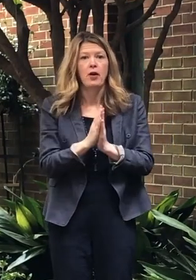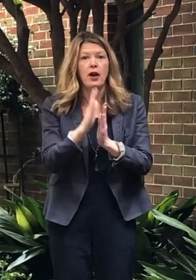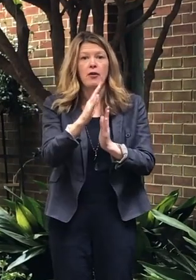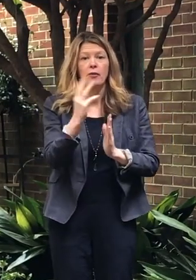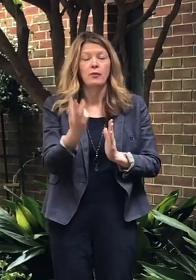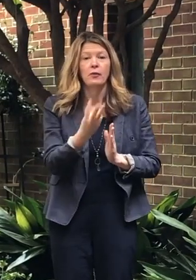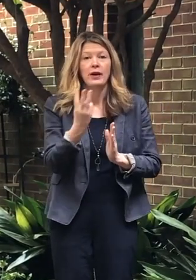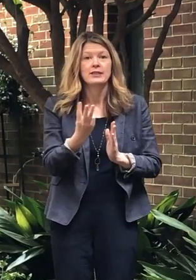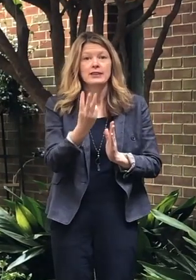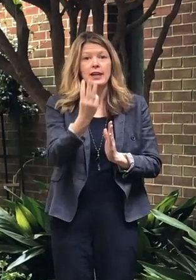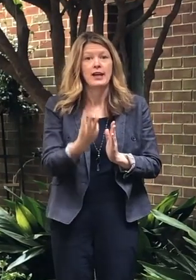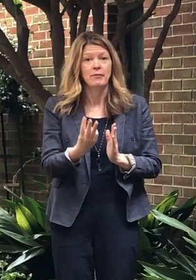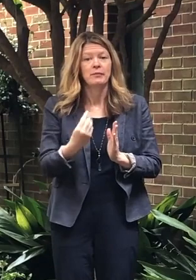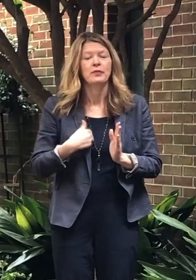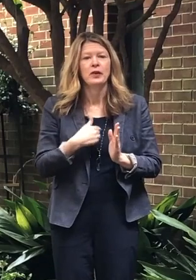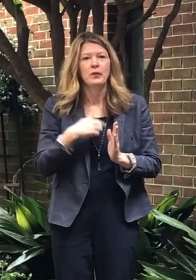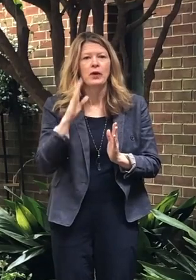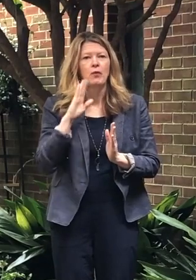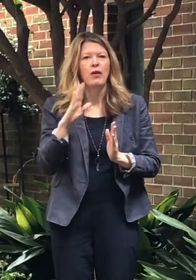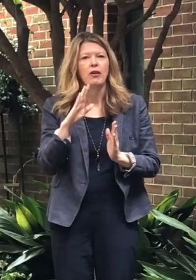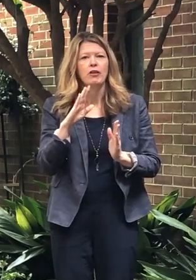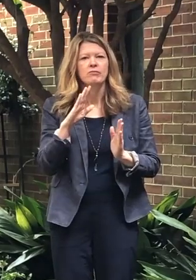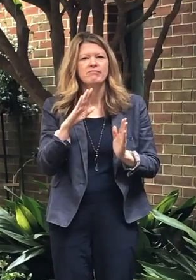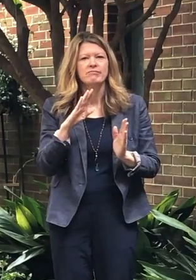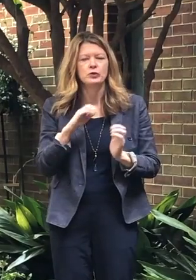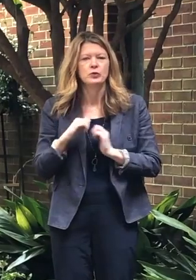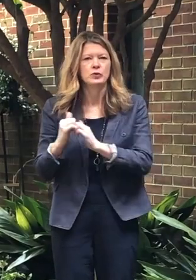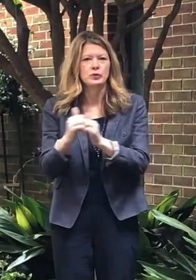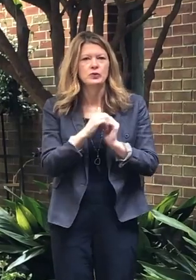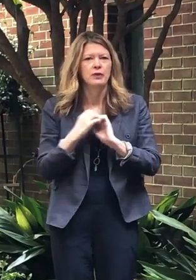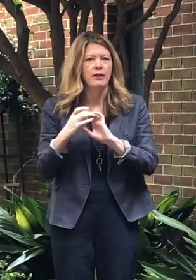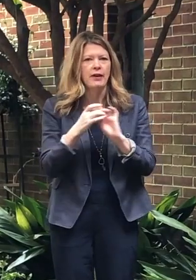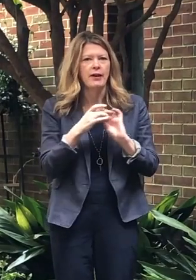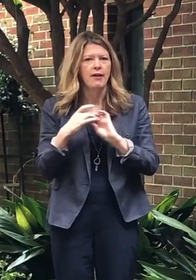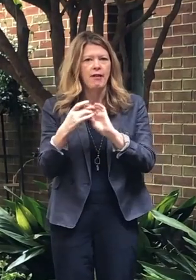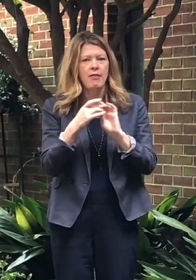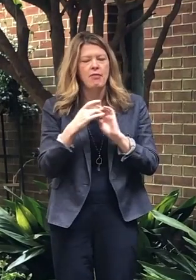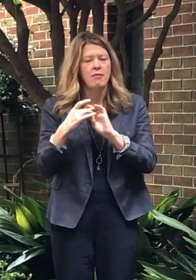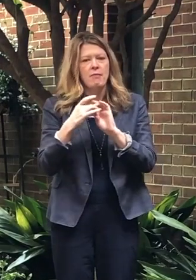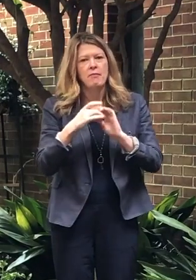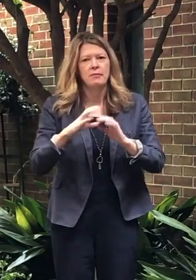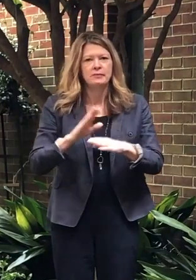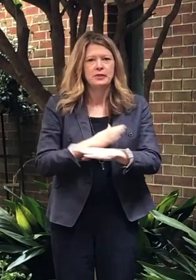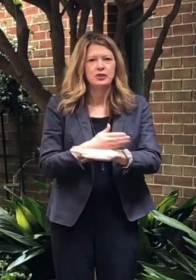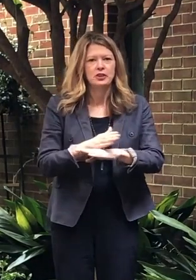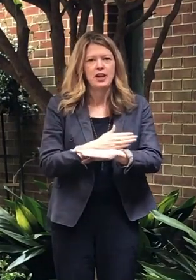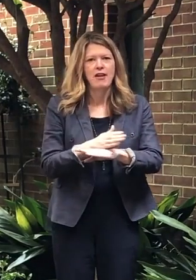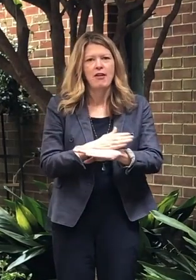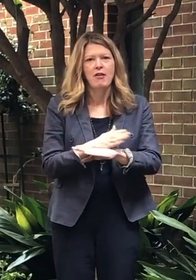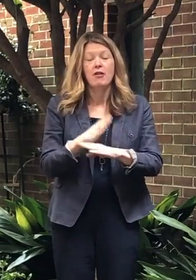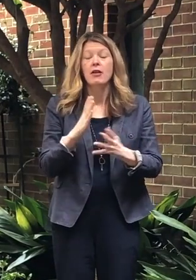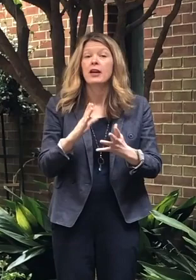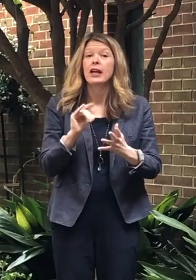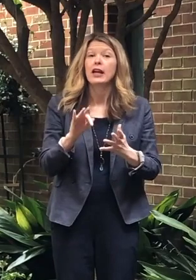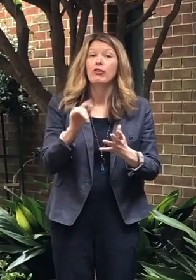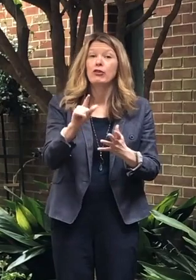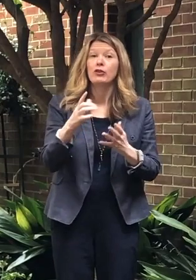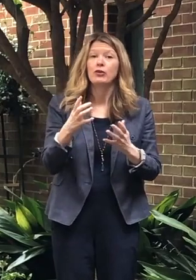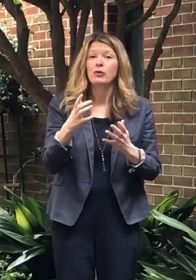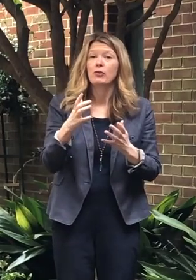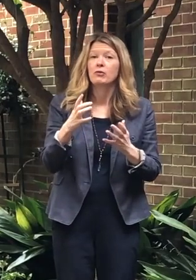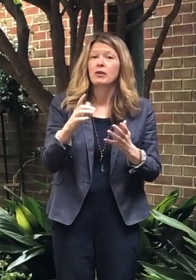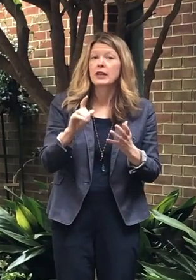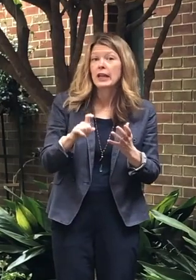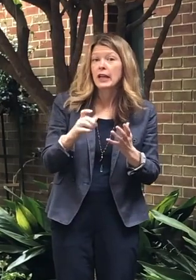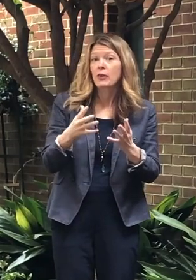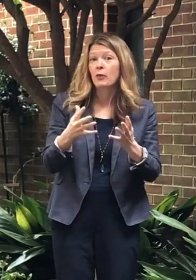and we wanted to share evening prayer together as well. So for folks who need an interpreter, as well